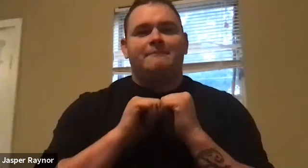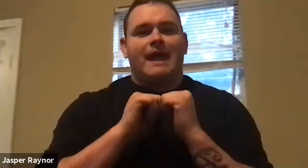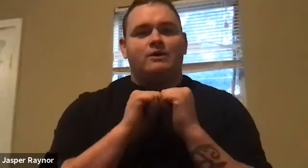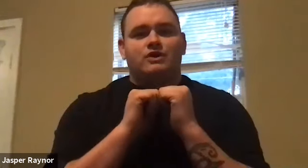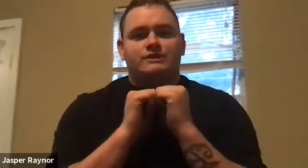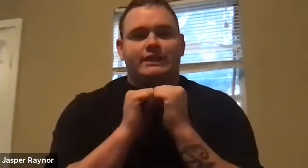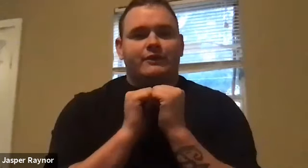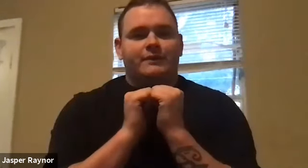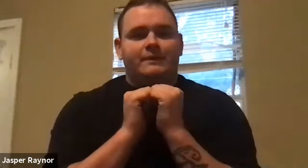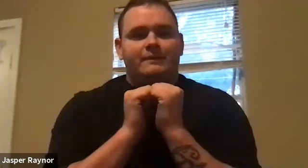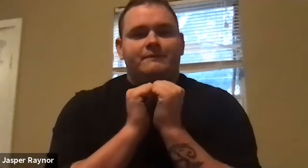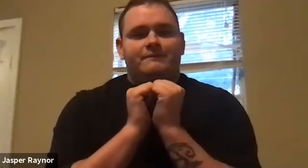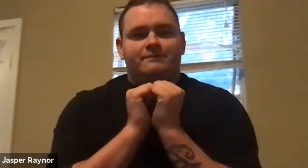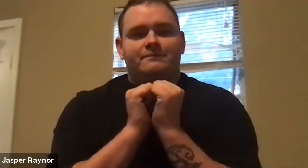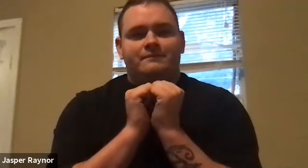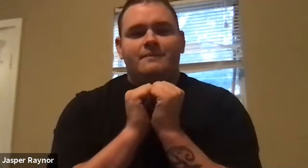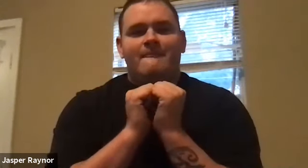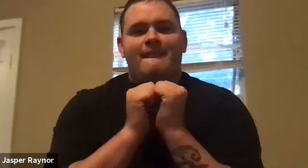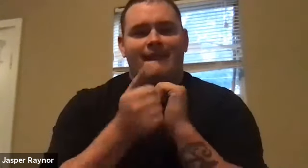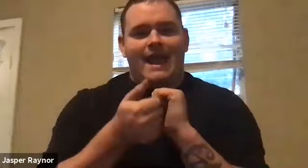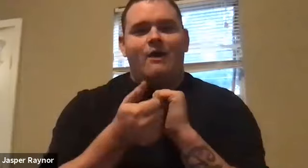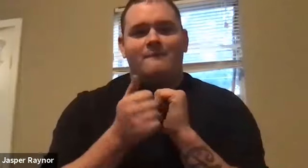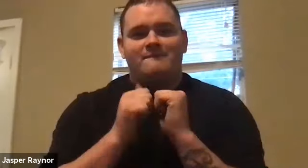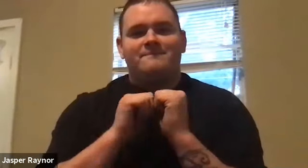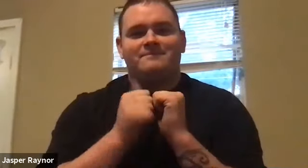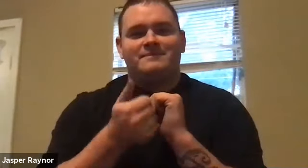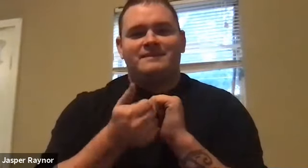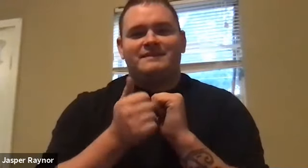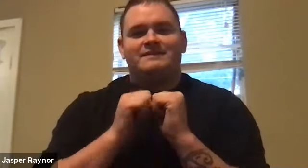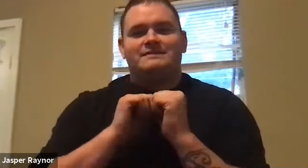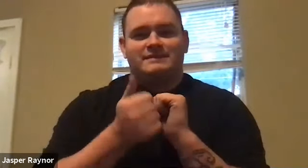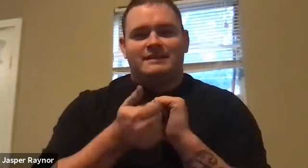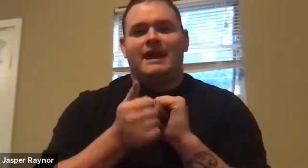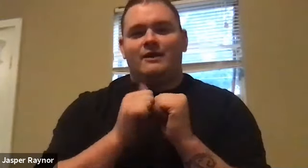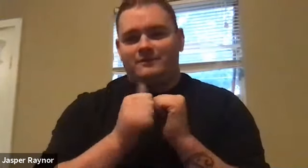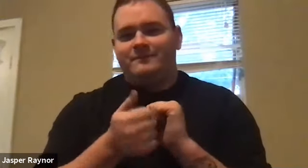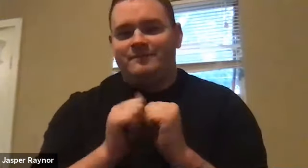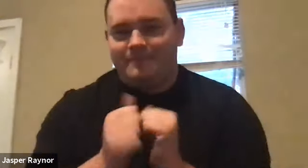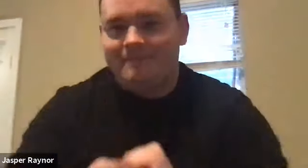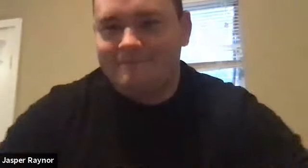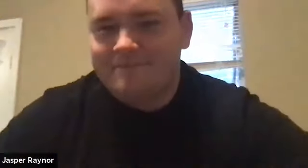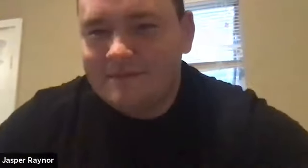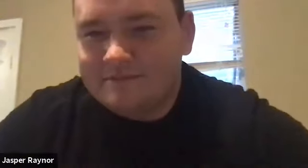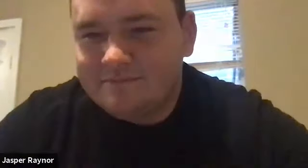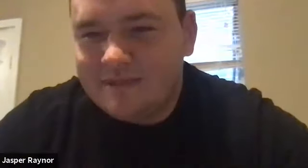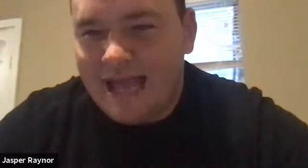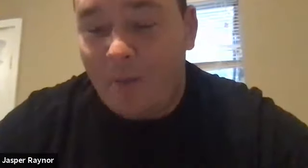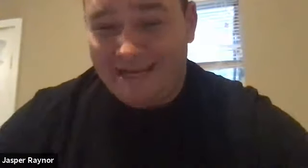How No. starts here. Yeah, you're right. How? Yeah. How? Mhm. How many?